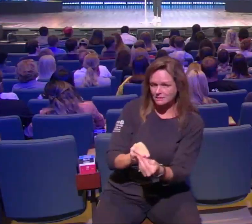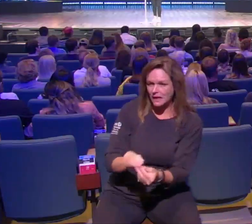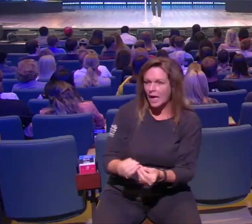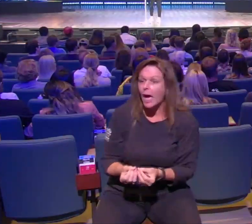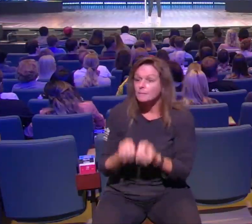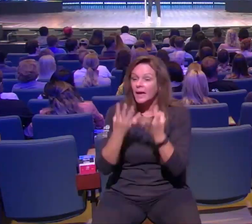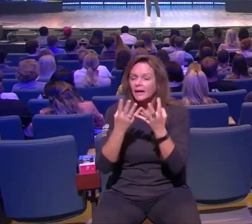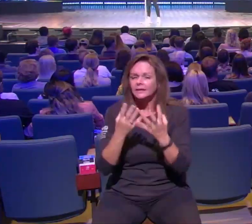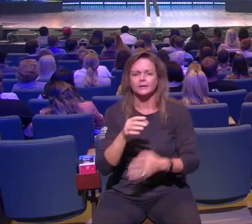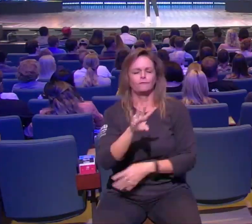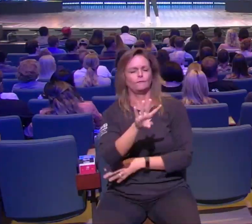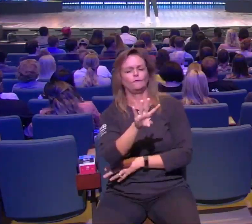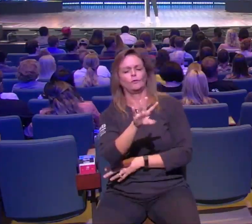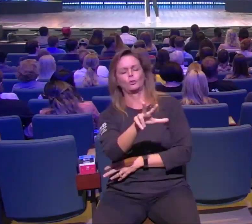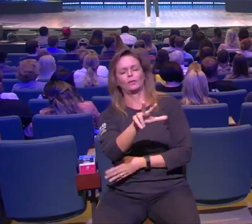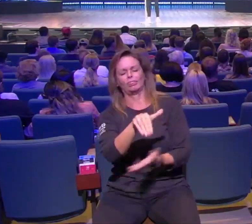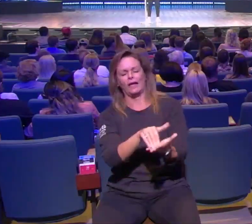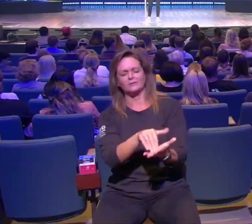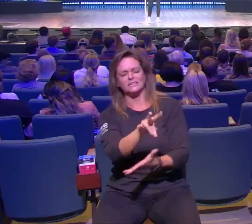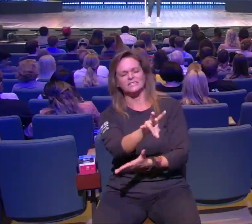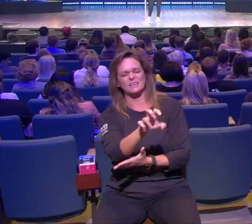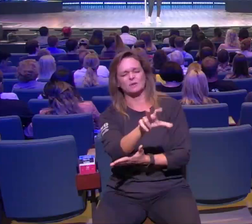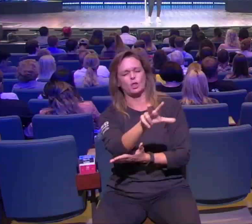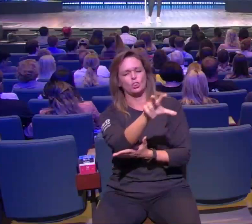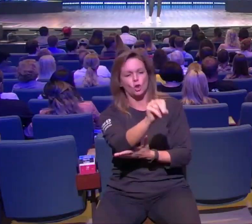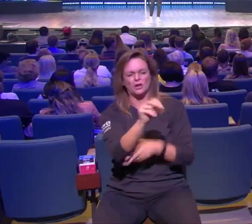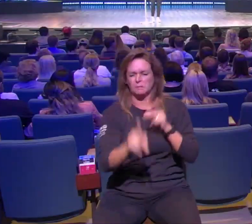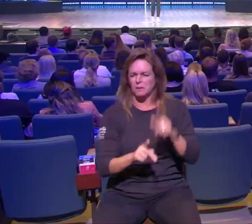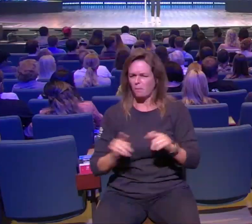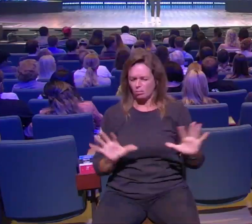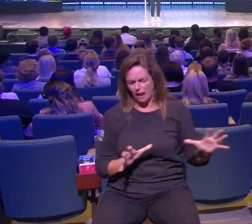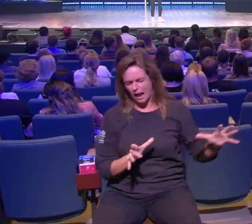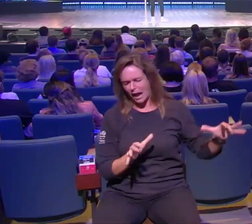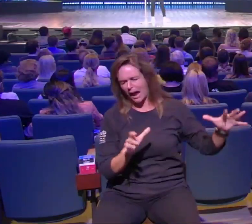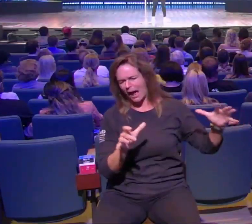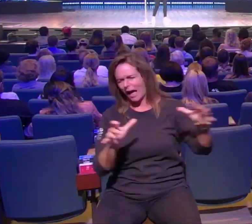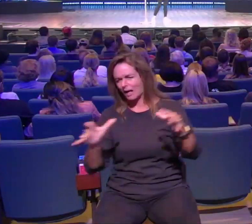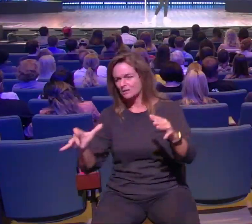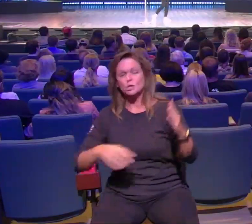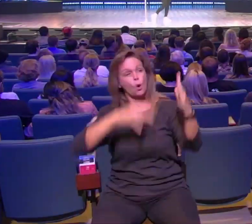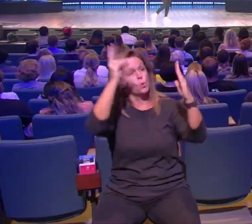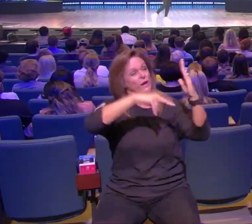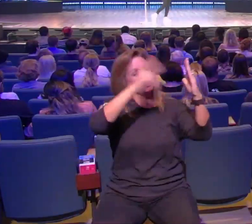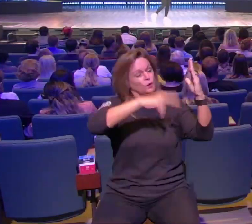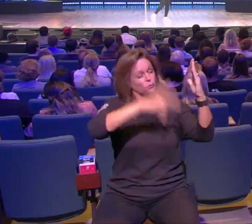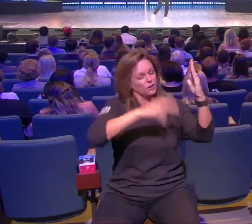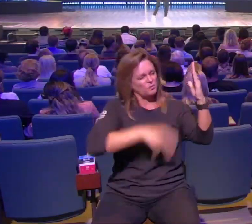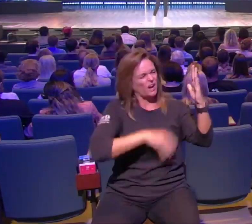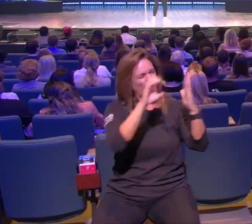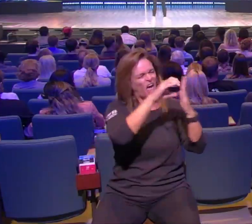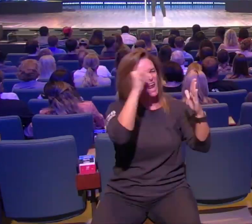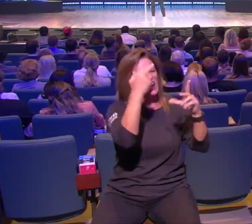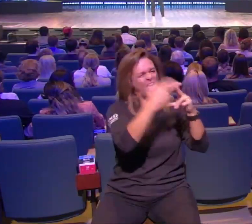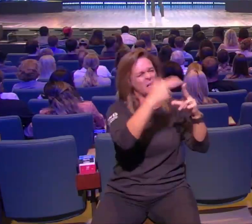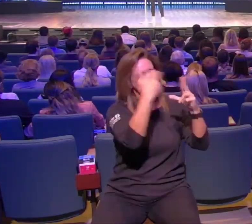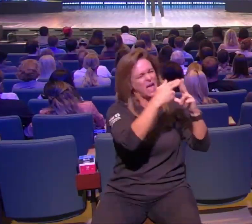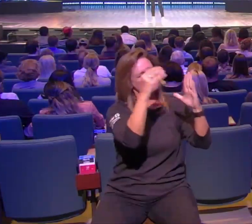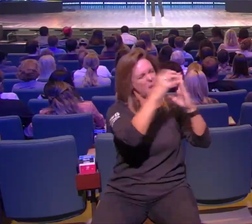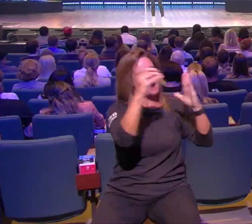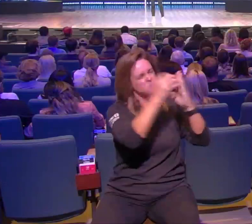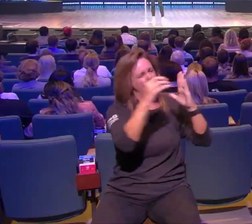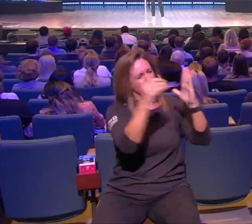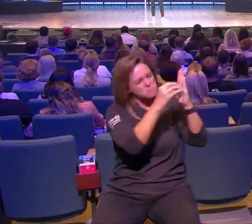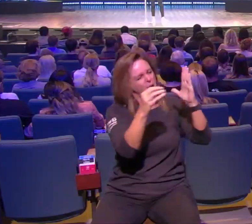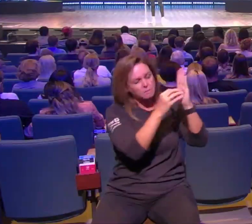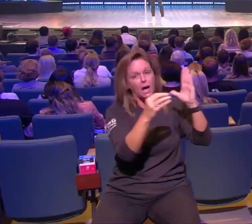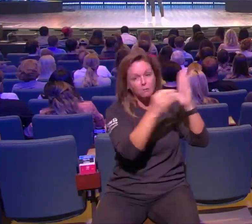43,730. And on it goes for 45 more verses. You can understand why people don't really dig in to the book of Numbers. But what I want you